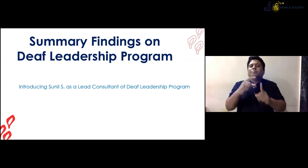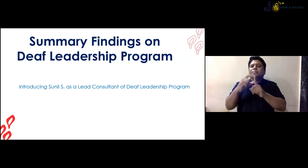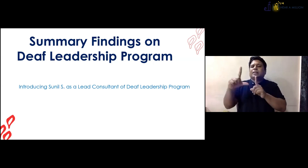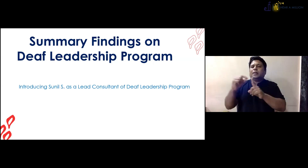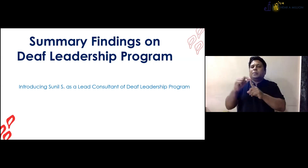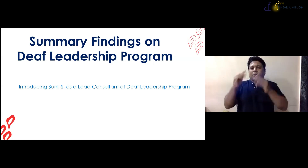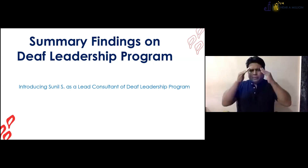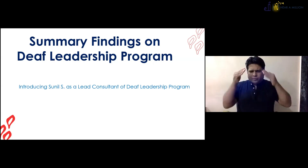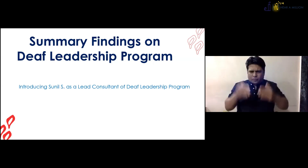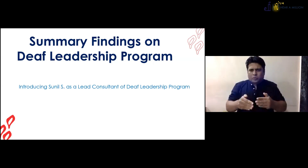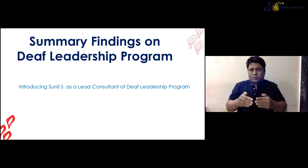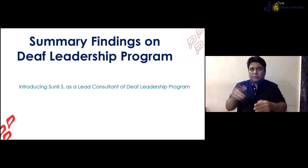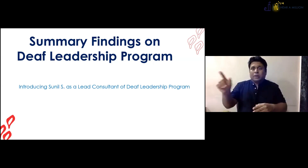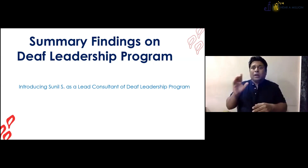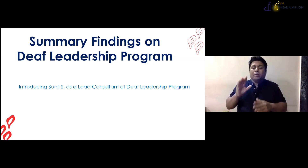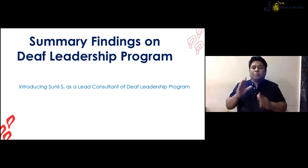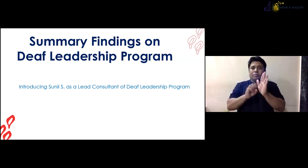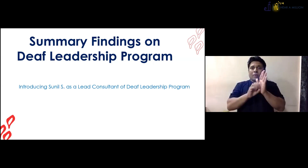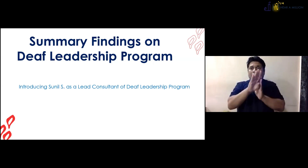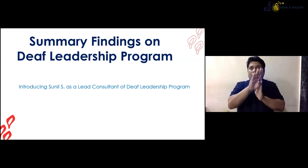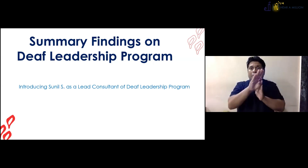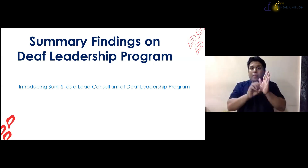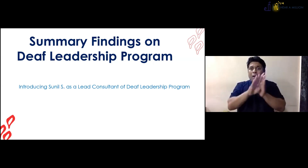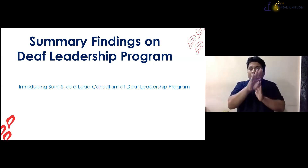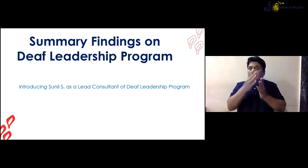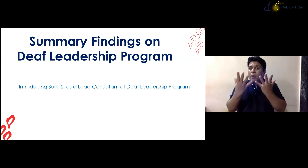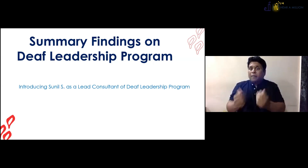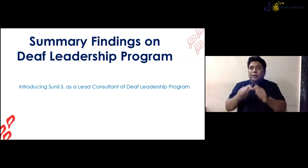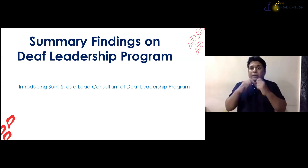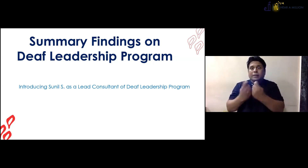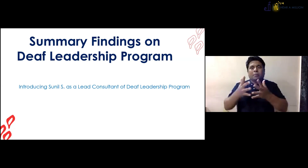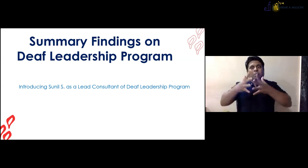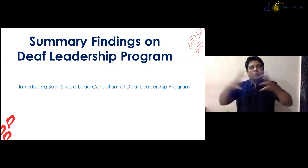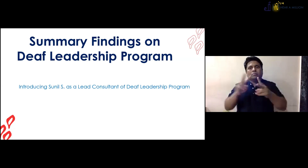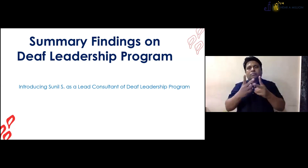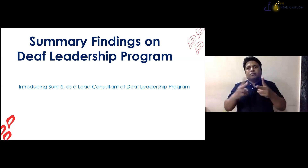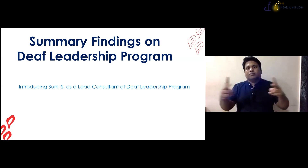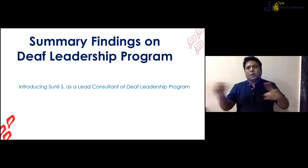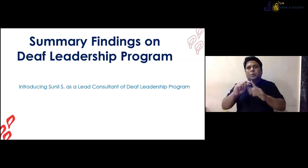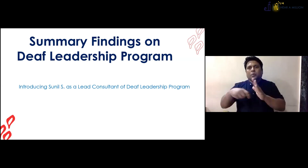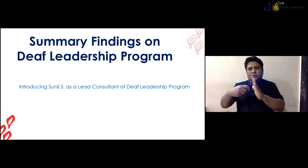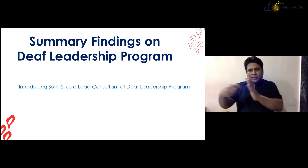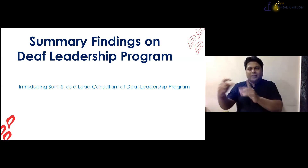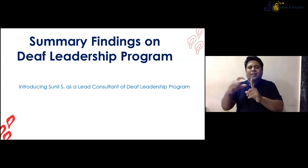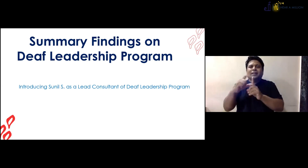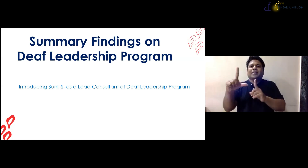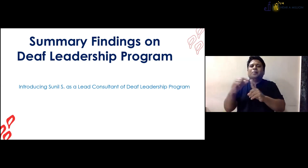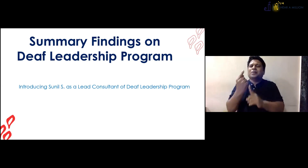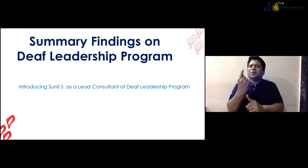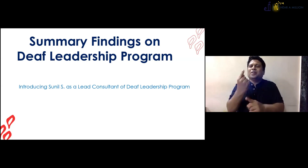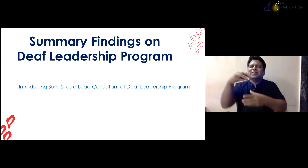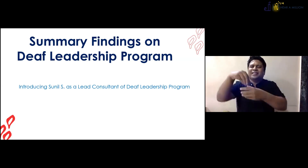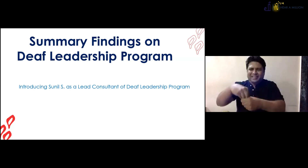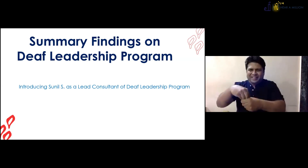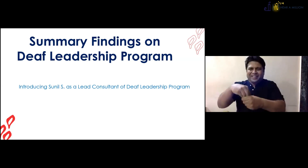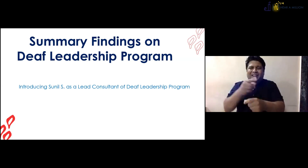program. So this is DLP in short, and I'm focusing on that as part of the Here a Million team. There are different projects that